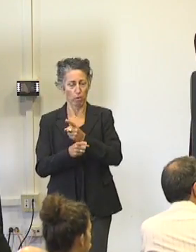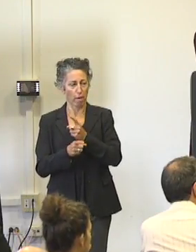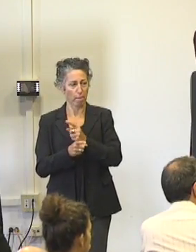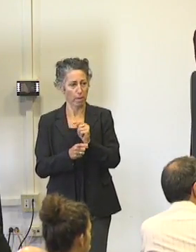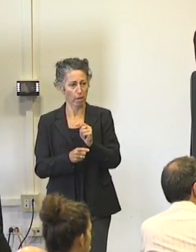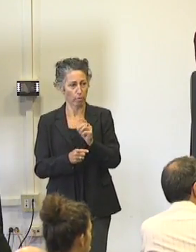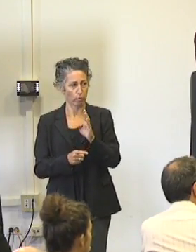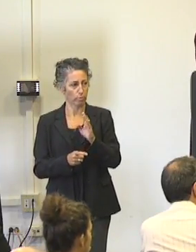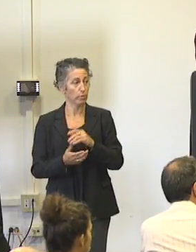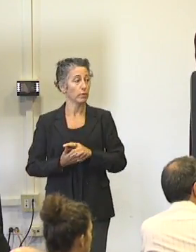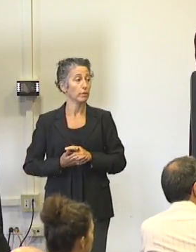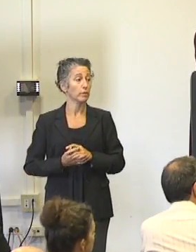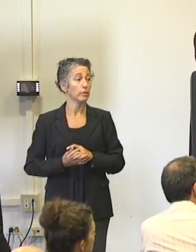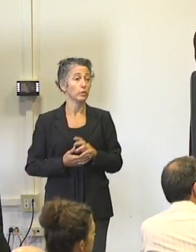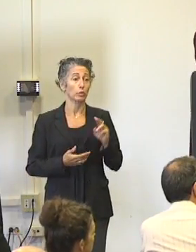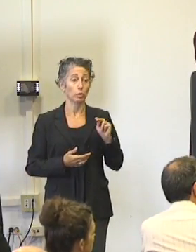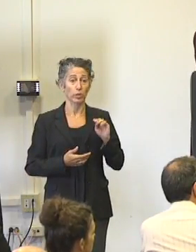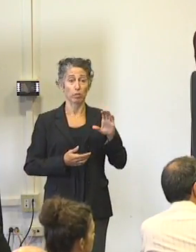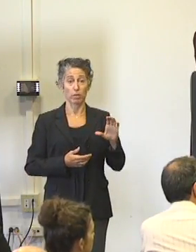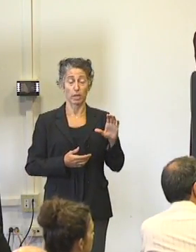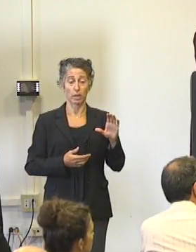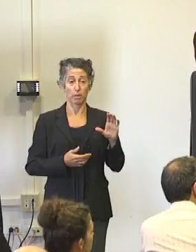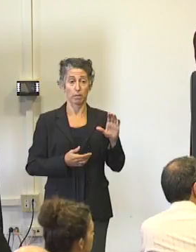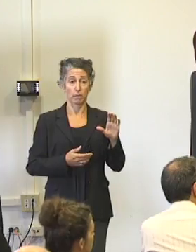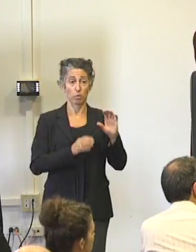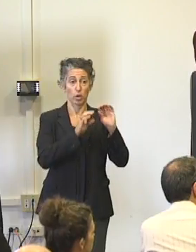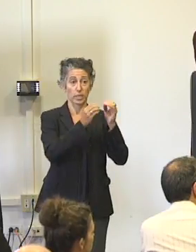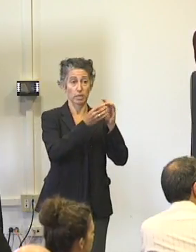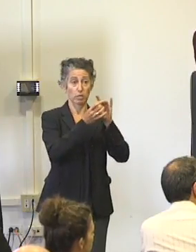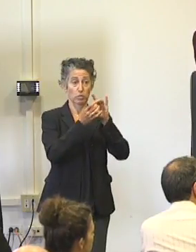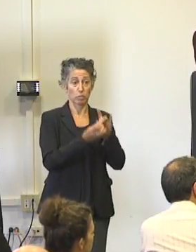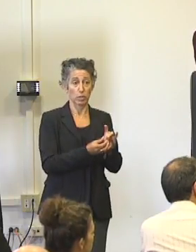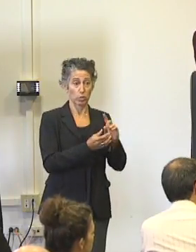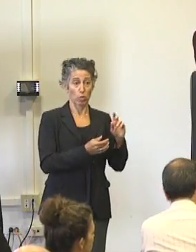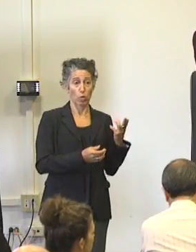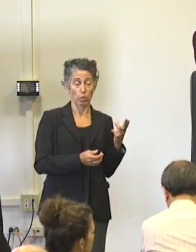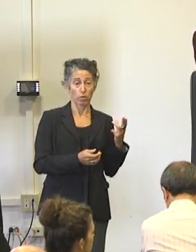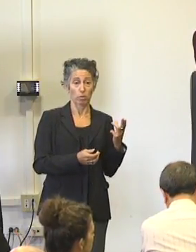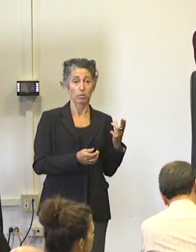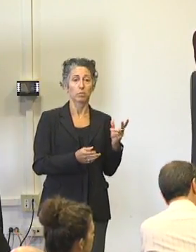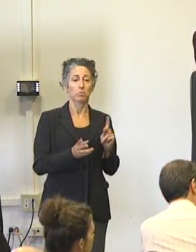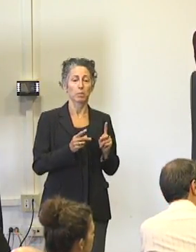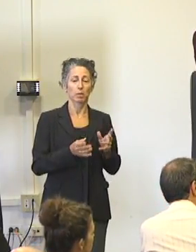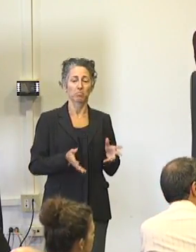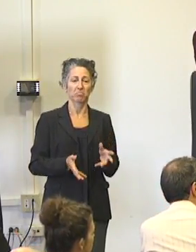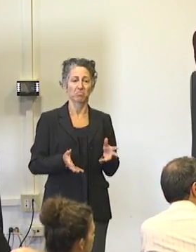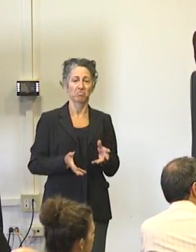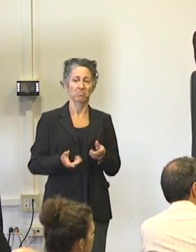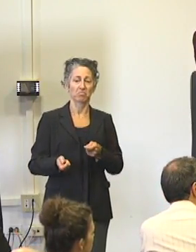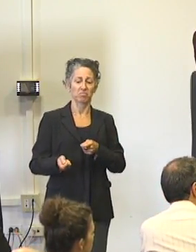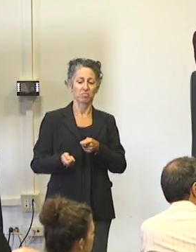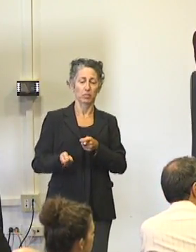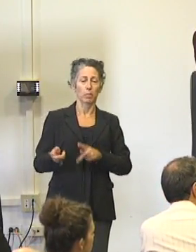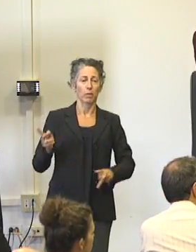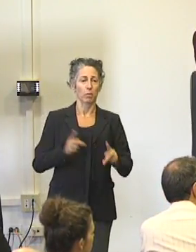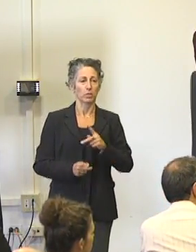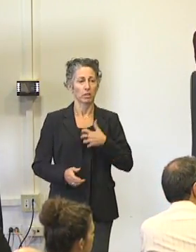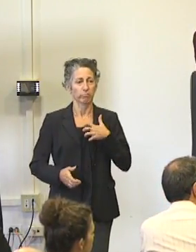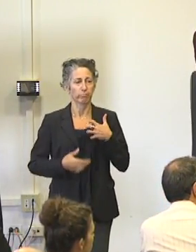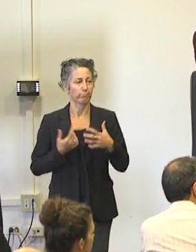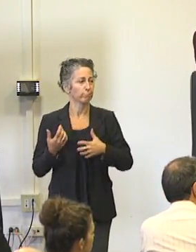North Carolina affiliates of Koch kindled the homophobia to get people to the polls to support